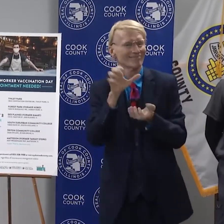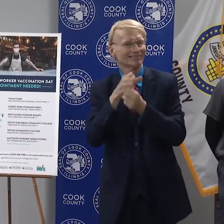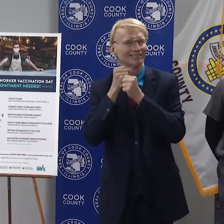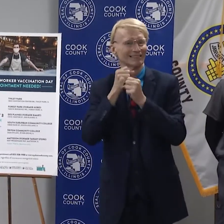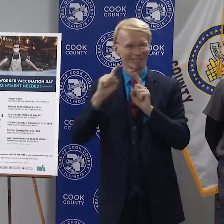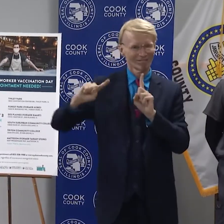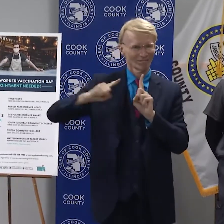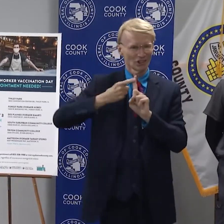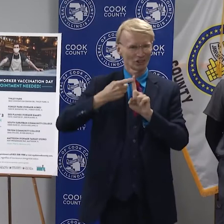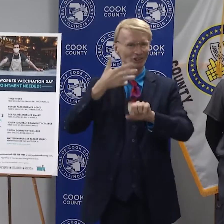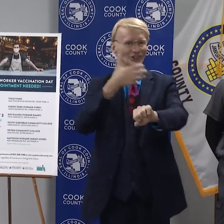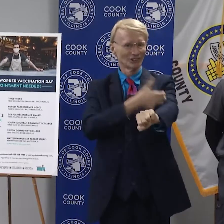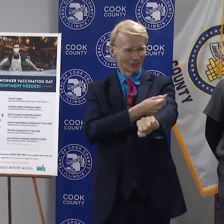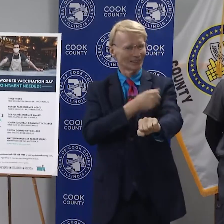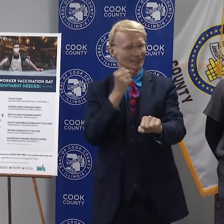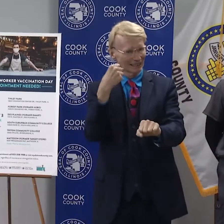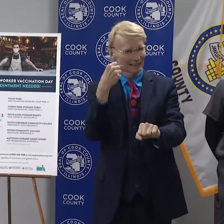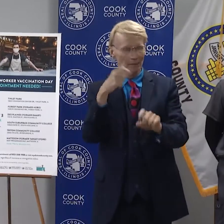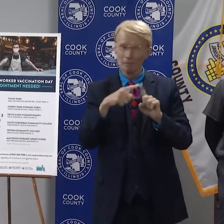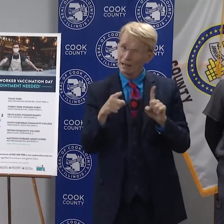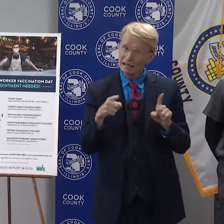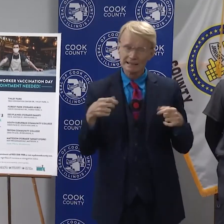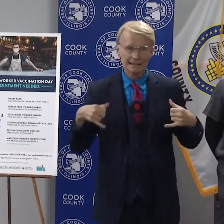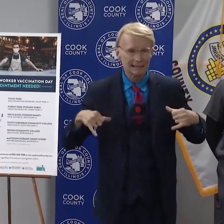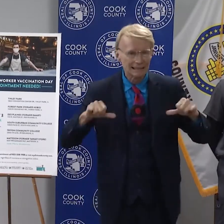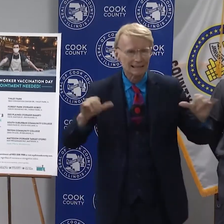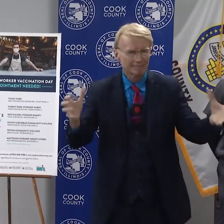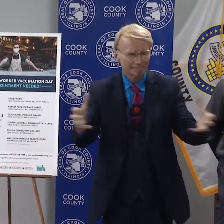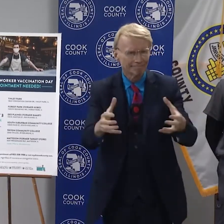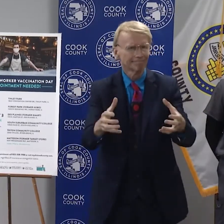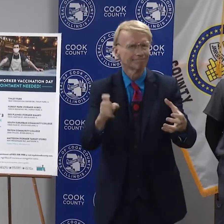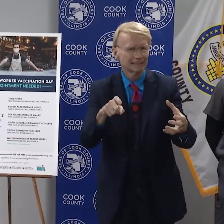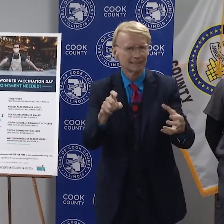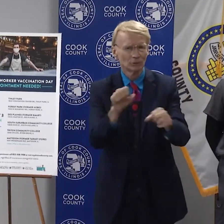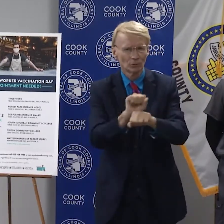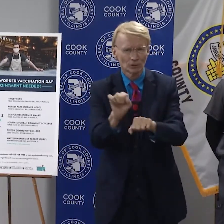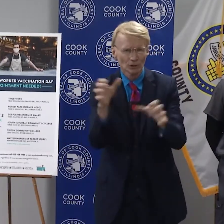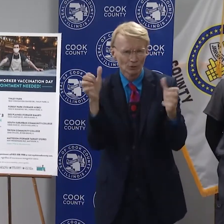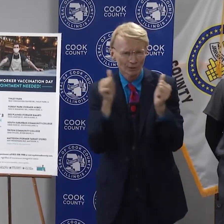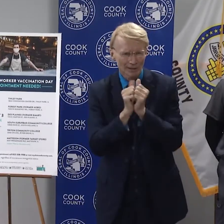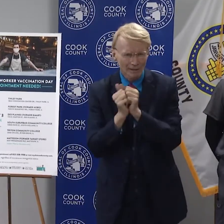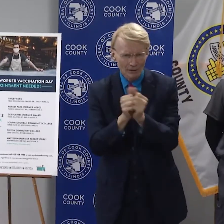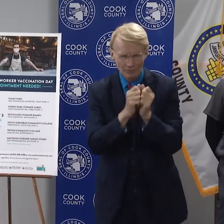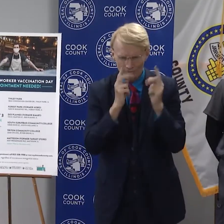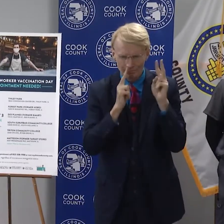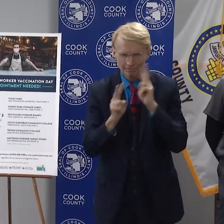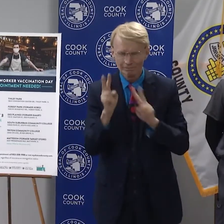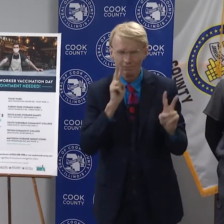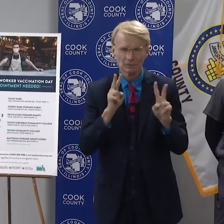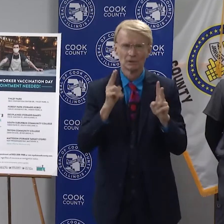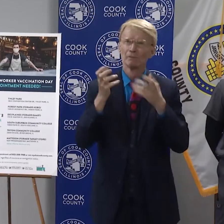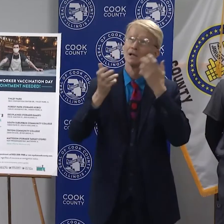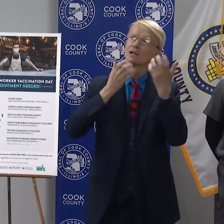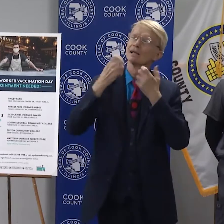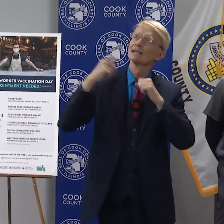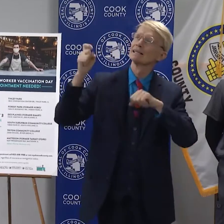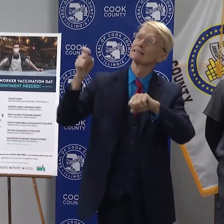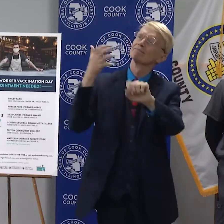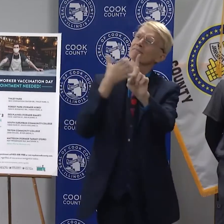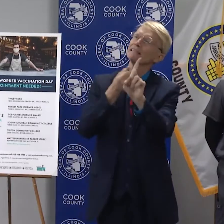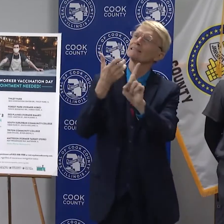vaccine. But together, we still have a lot of work to do. We are now seeing a plateau in demand for